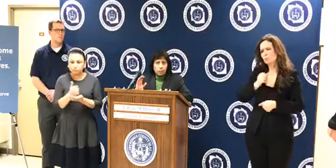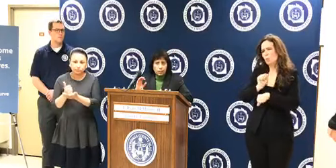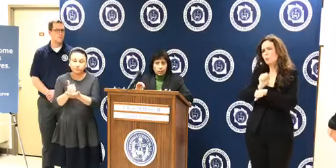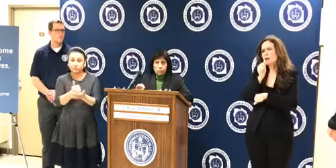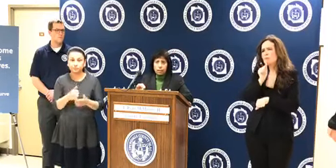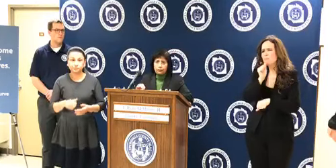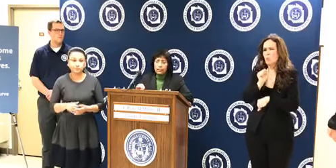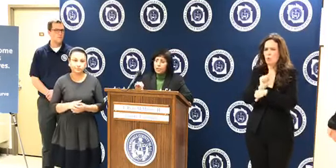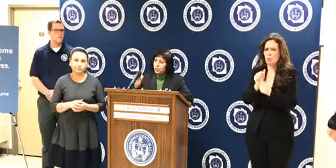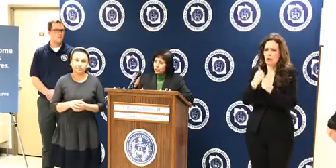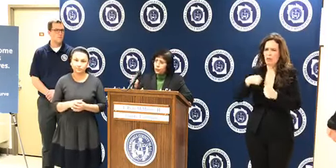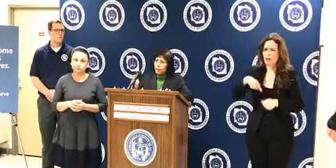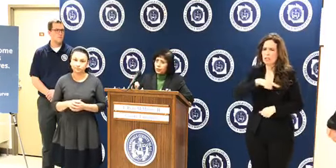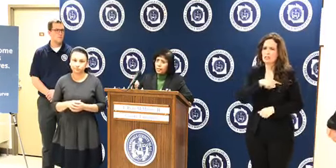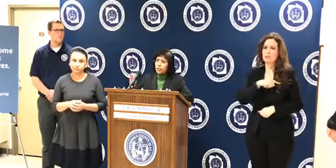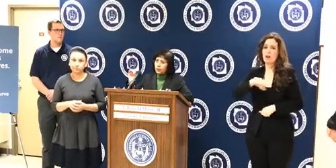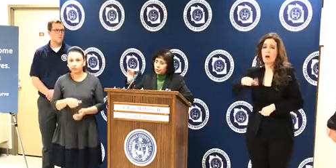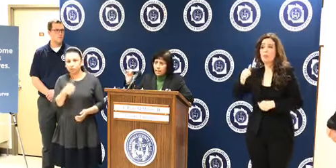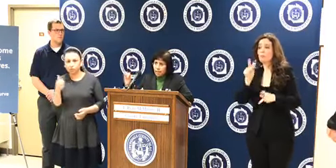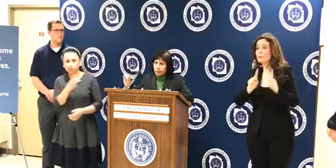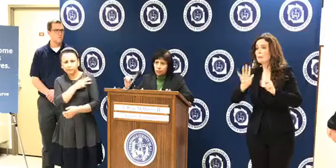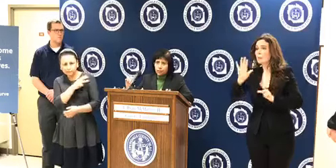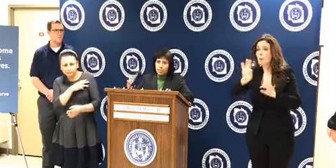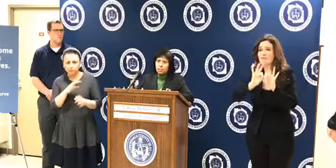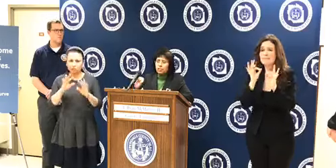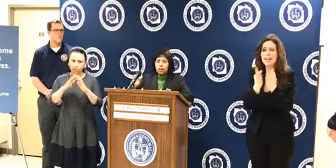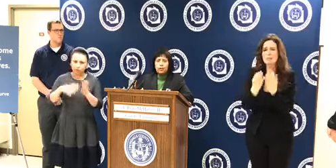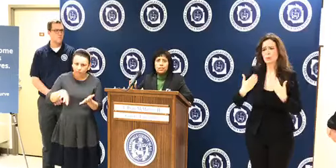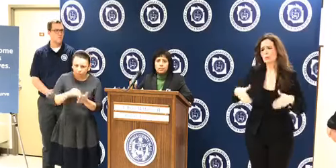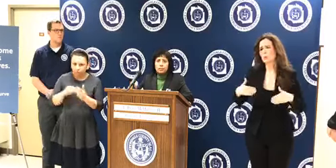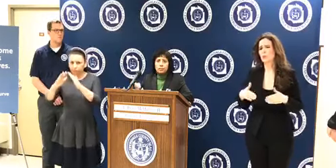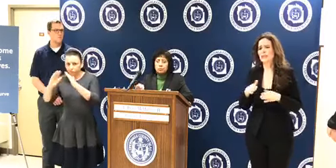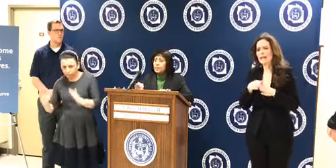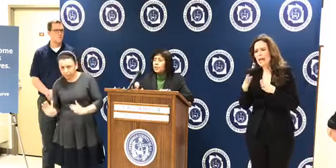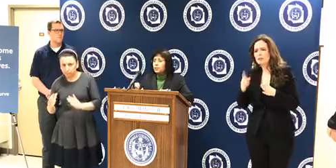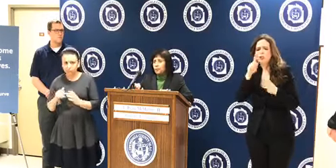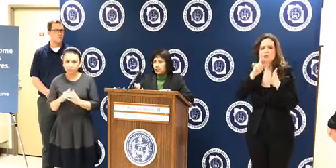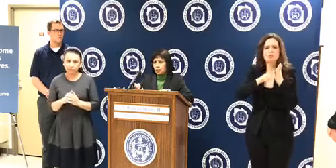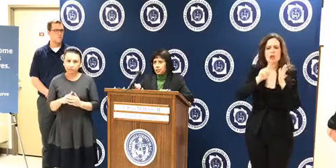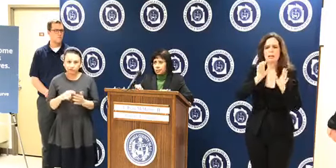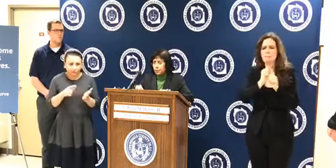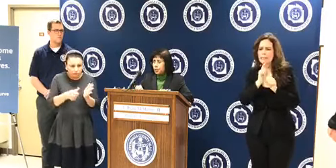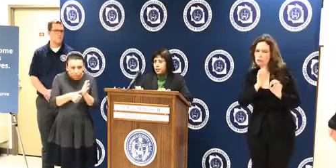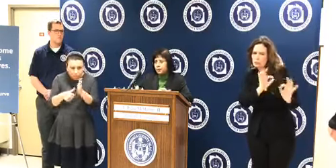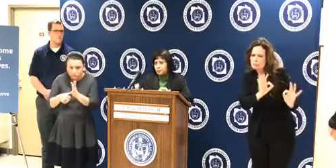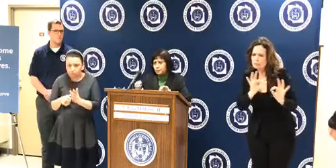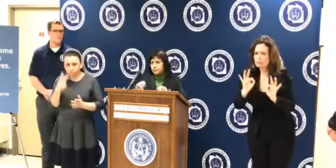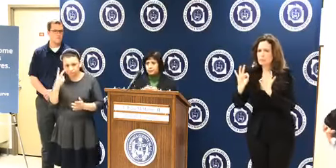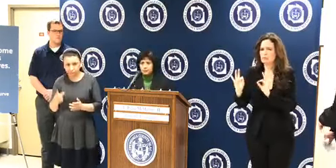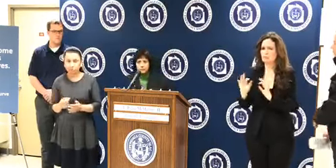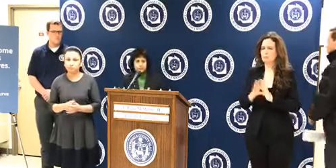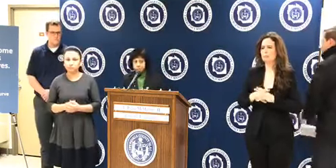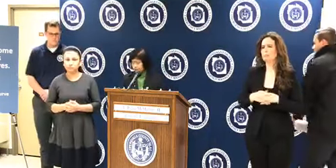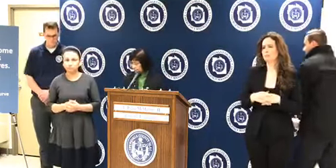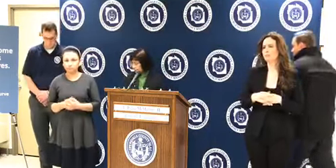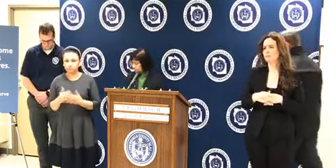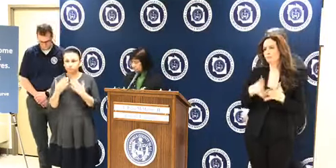not only yourself, your family, your neighbors. Check on each other, be there for each other. So thank you. Thank